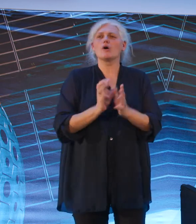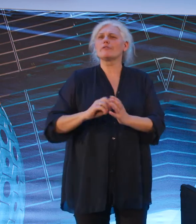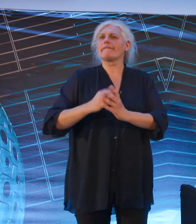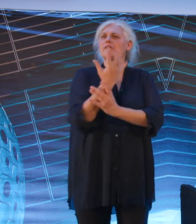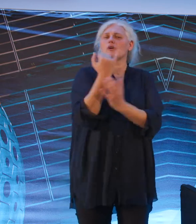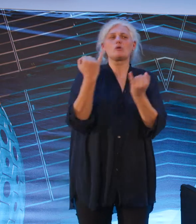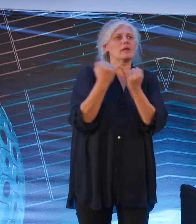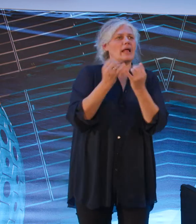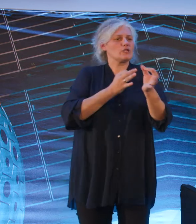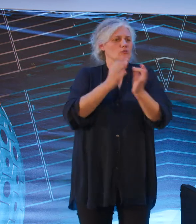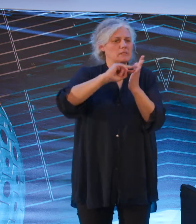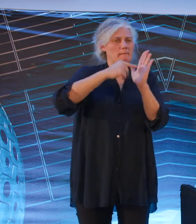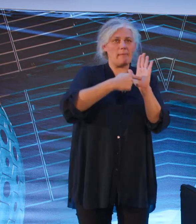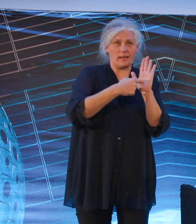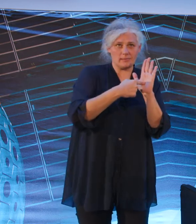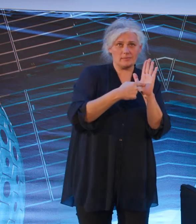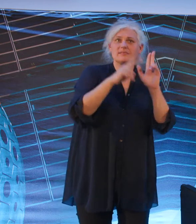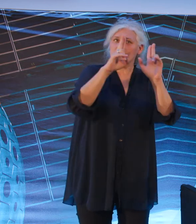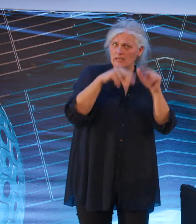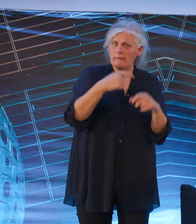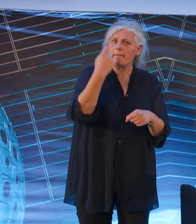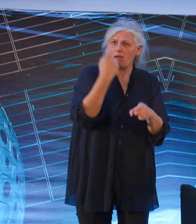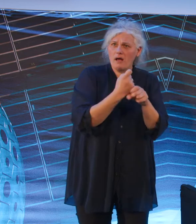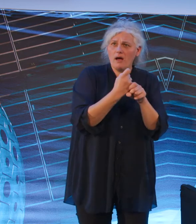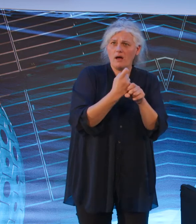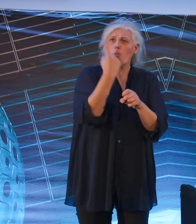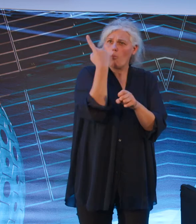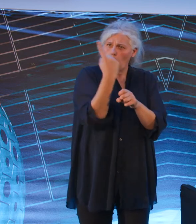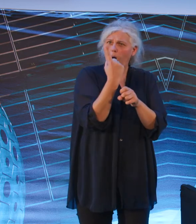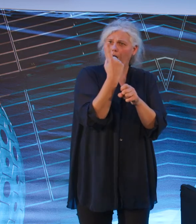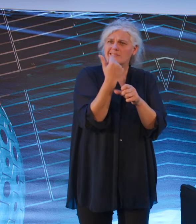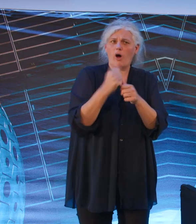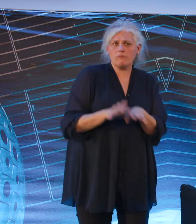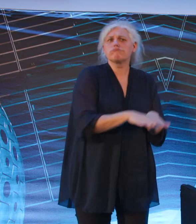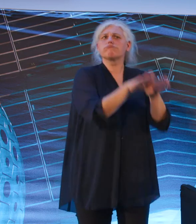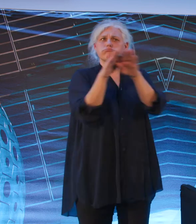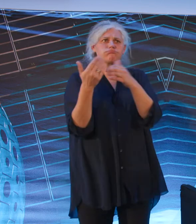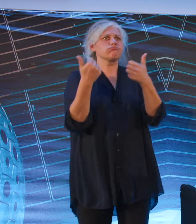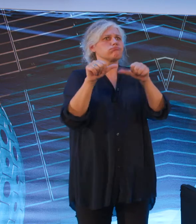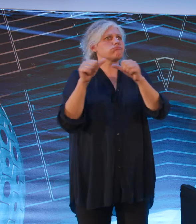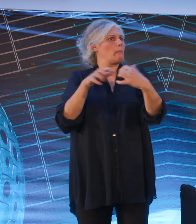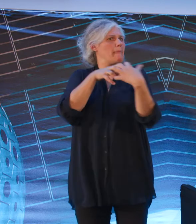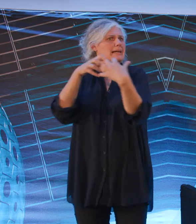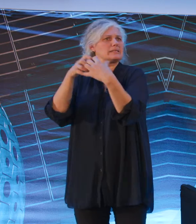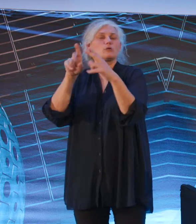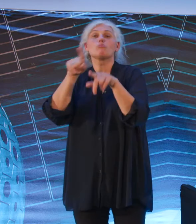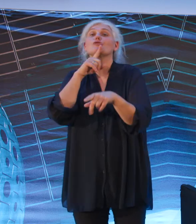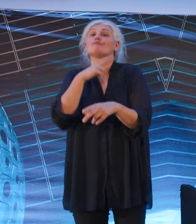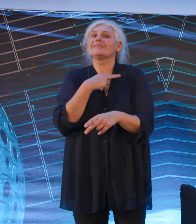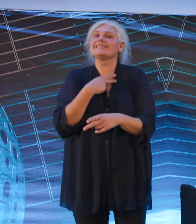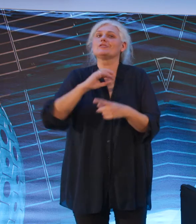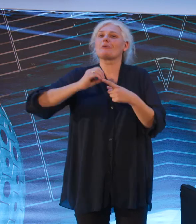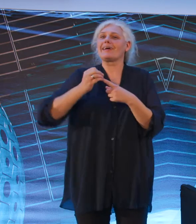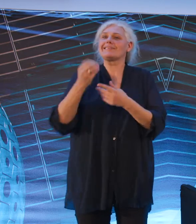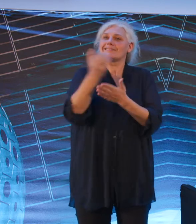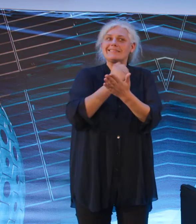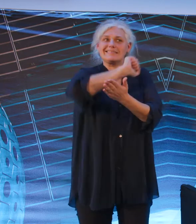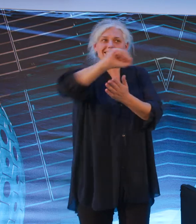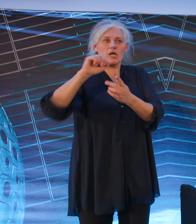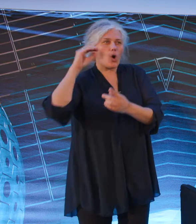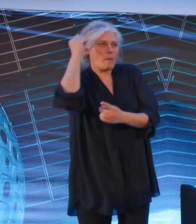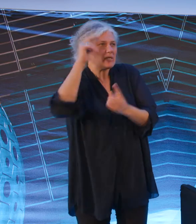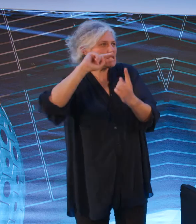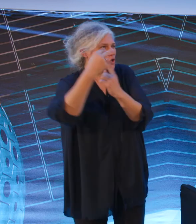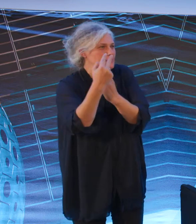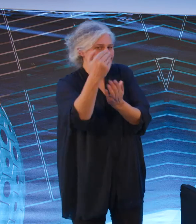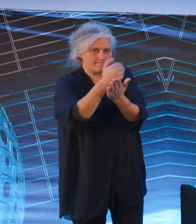such as the strategic plan, it can be hard to find a one-size-fits-all solution. But by incorporating actual student voices from all walks